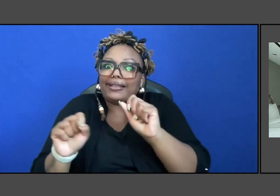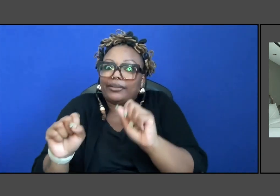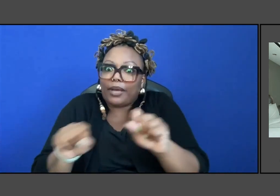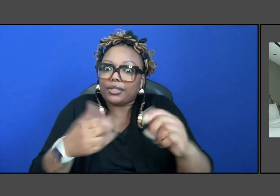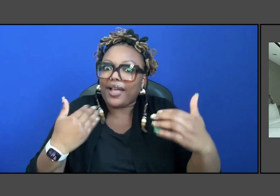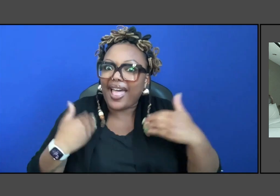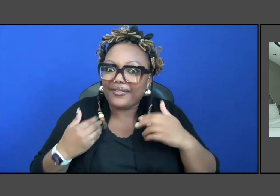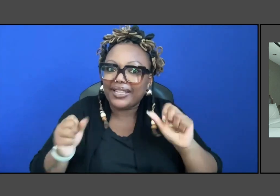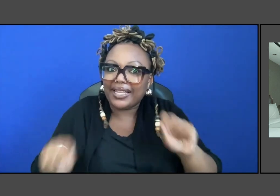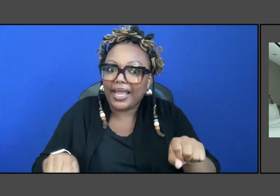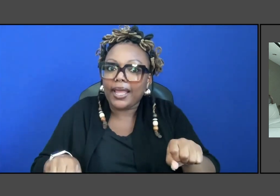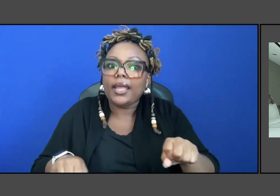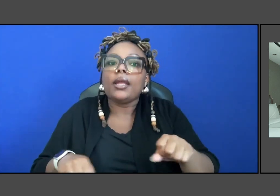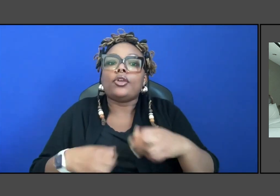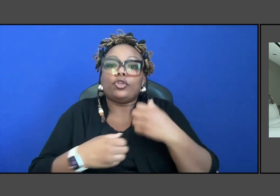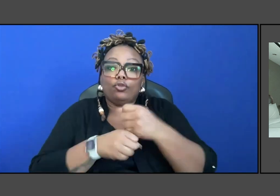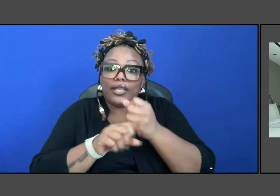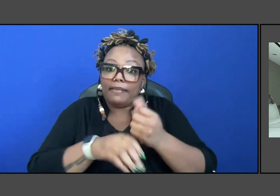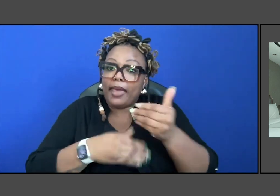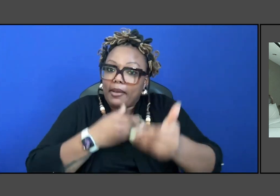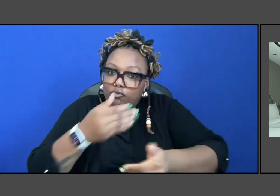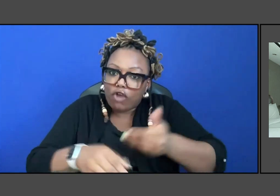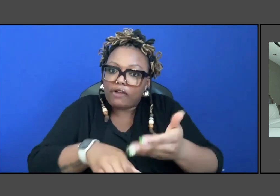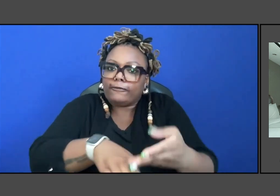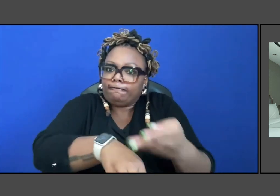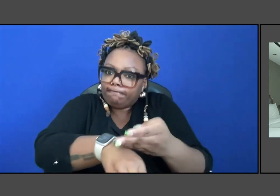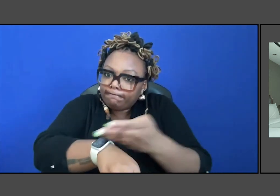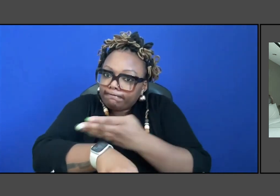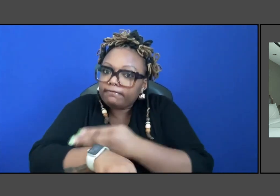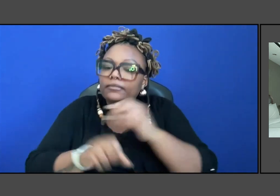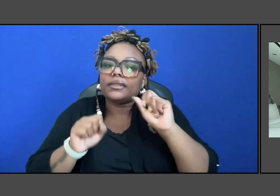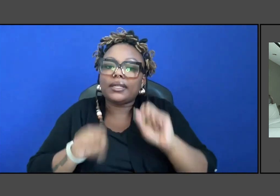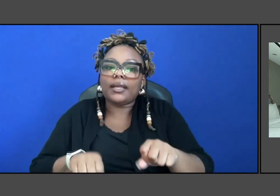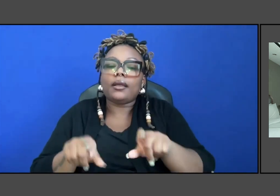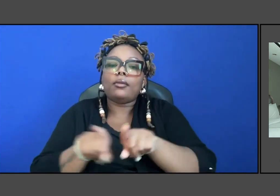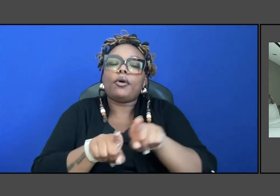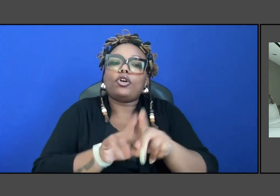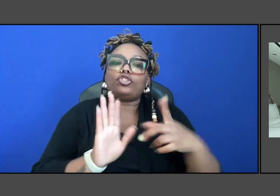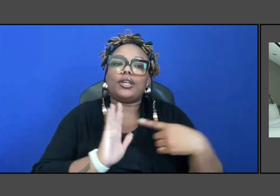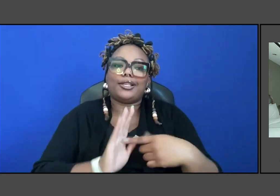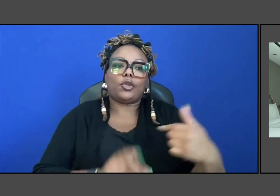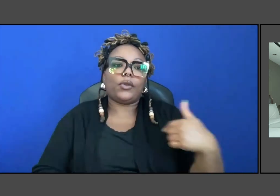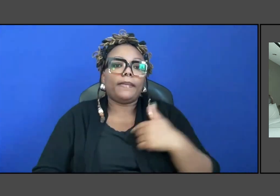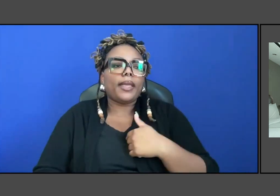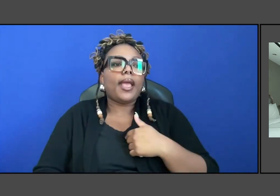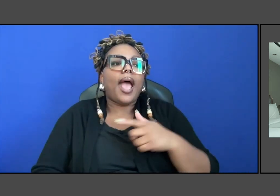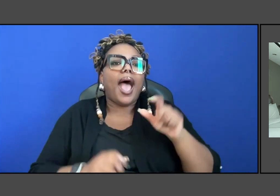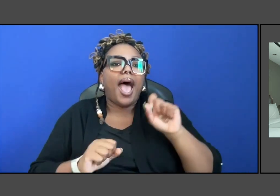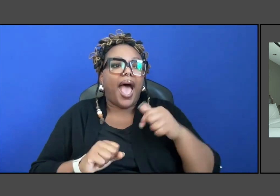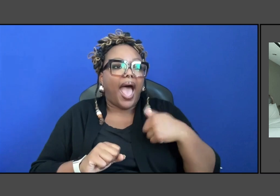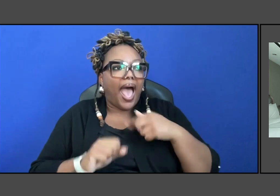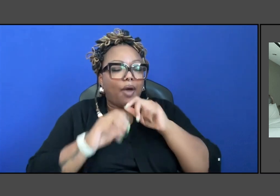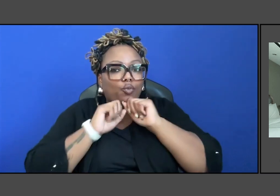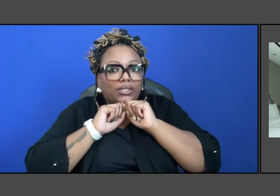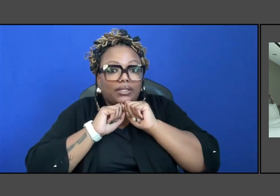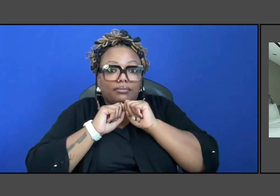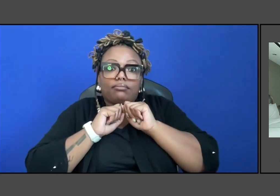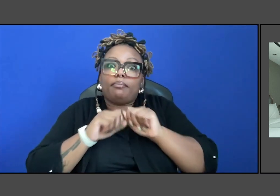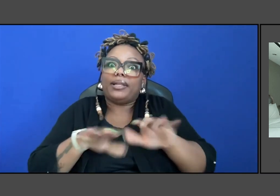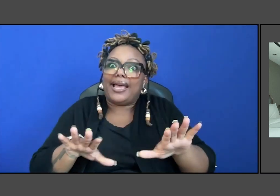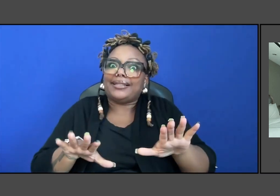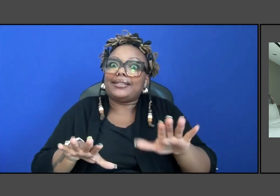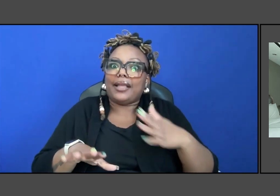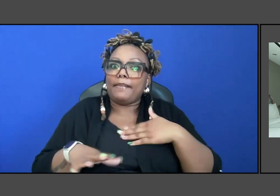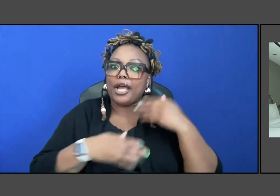you could make progress in that way. And also, it really showed me that I was part of a blessed generation. And by